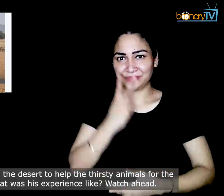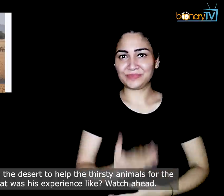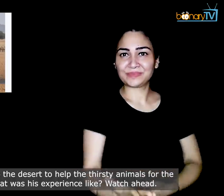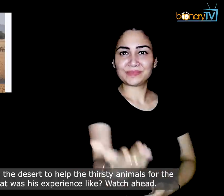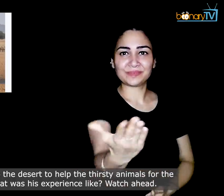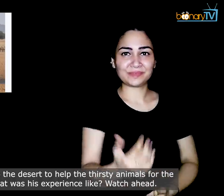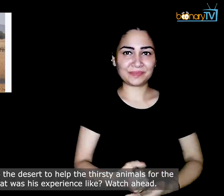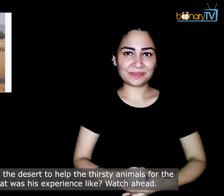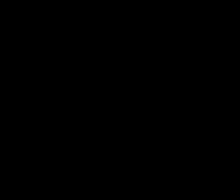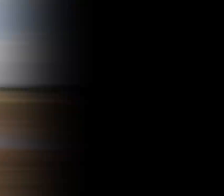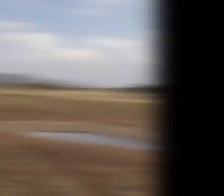ahead! See